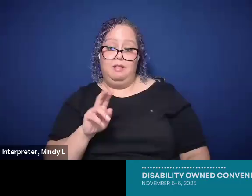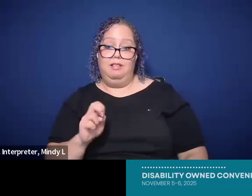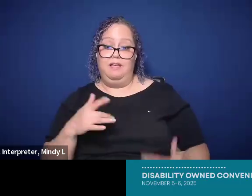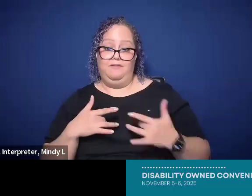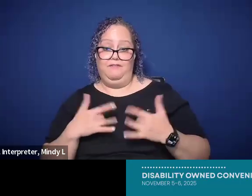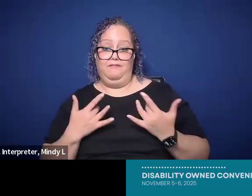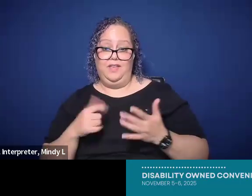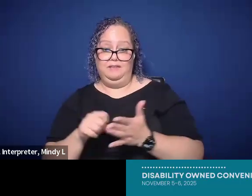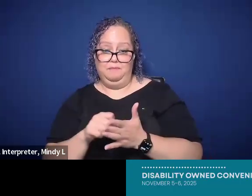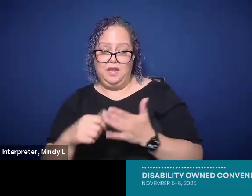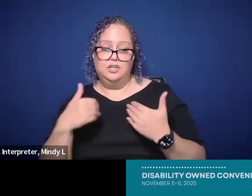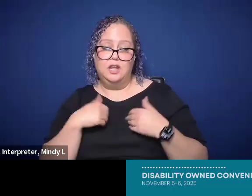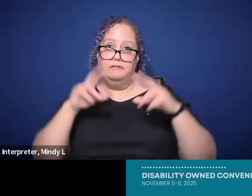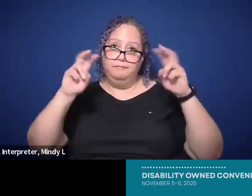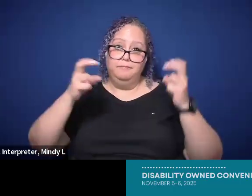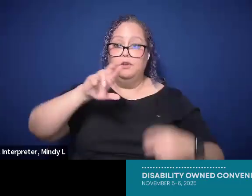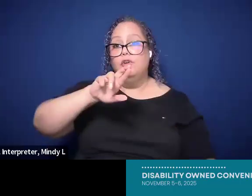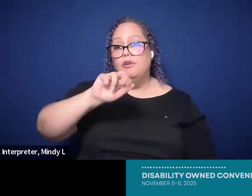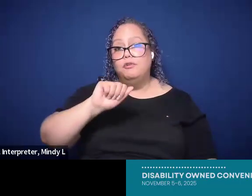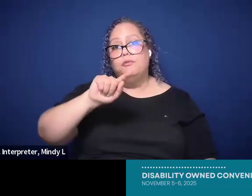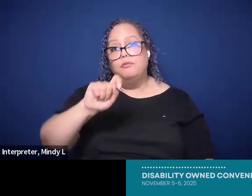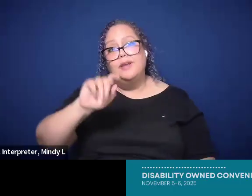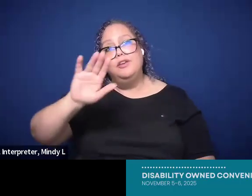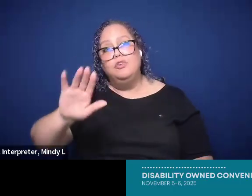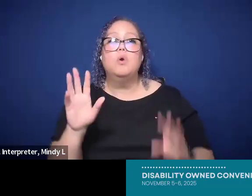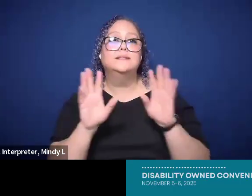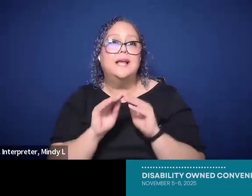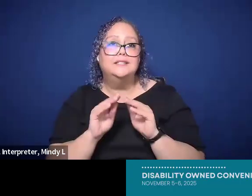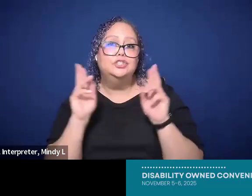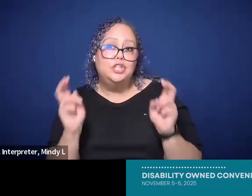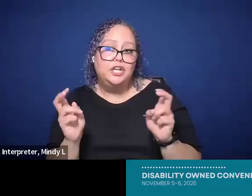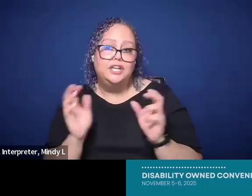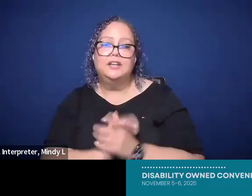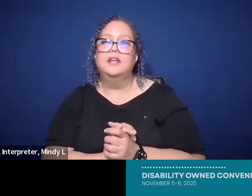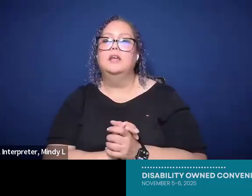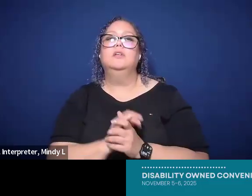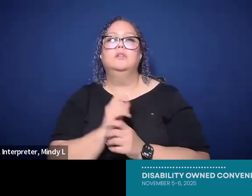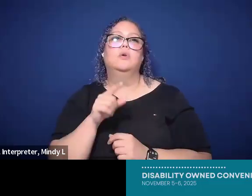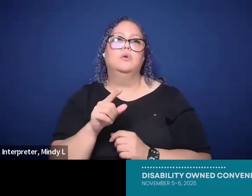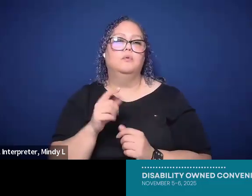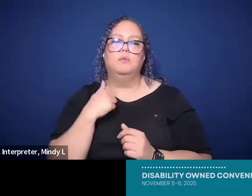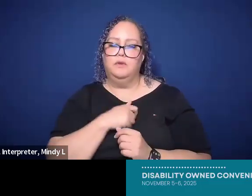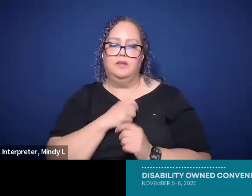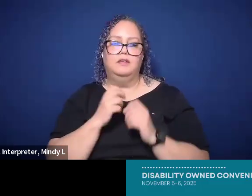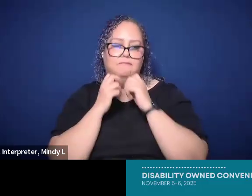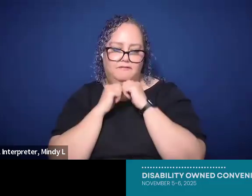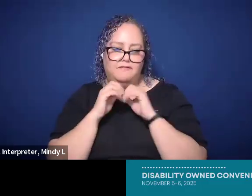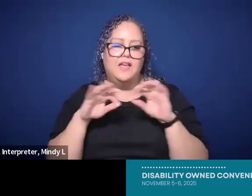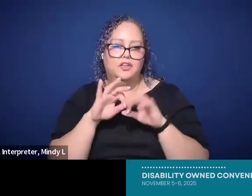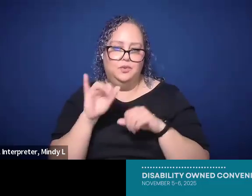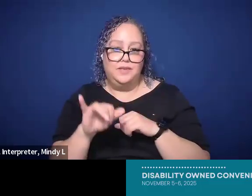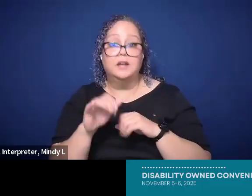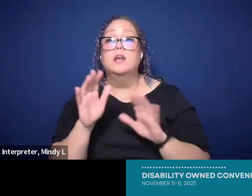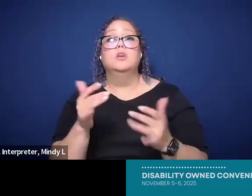session. You can just rate it, or you can also add comments, and we really value that. We're going to move and take another 10-minute